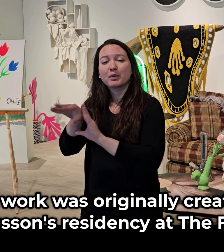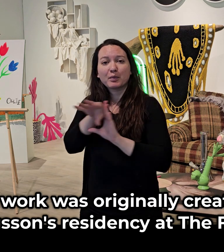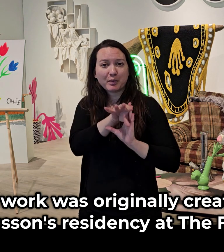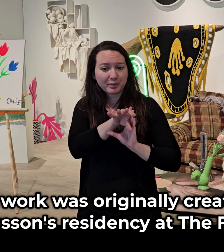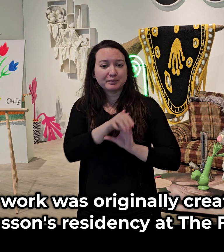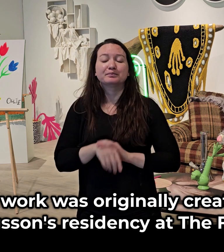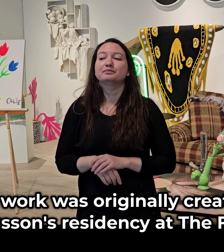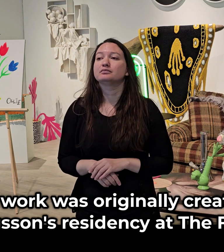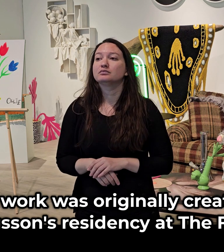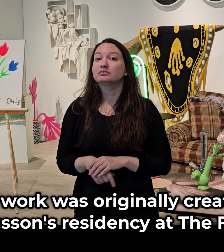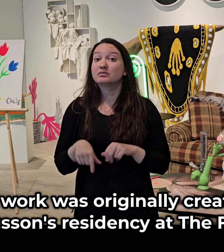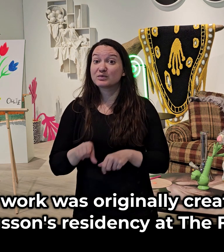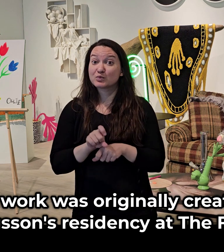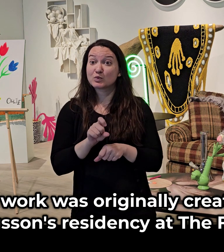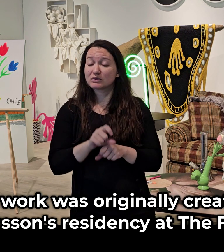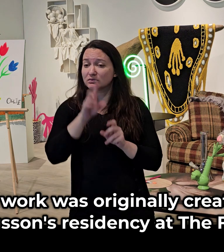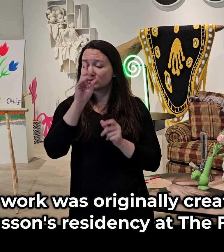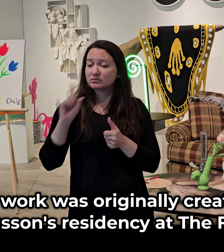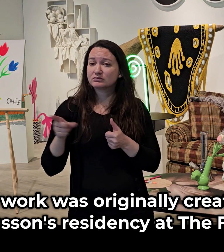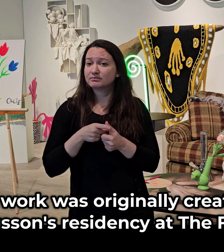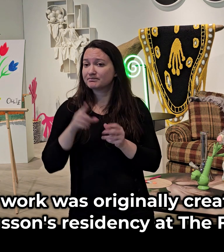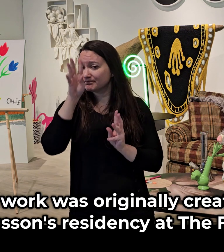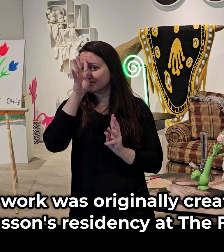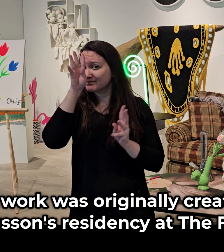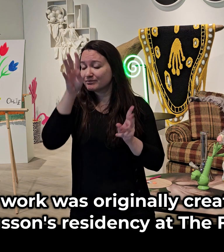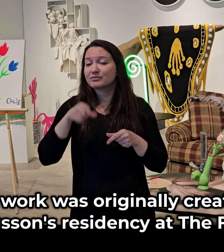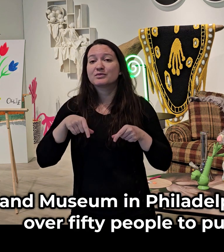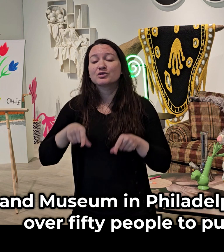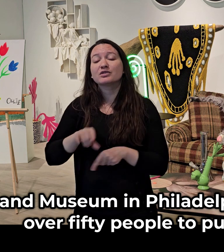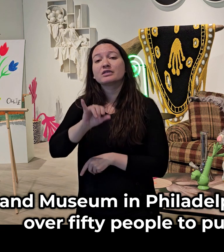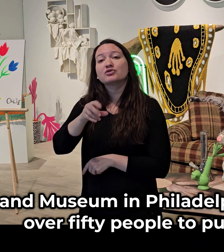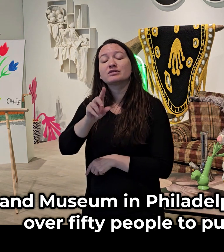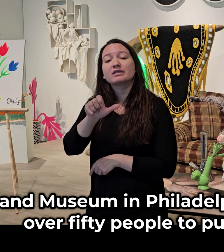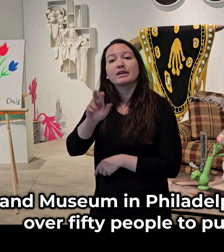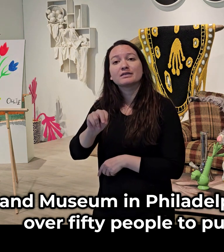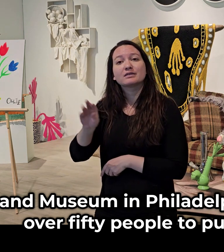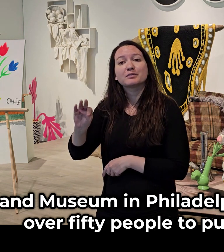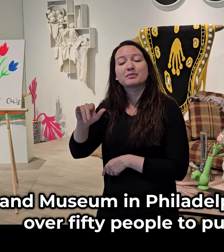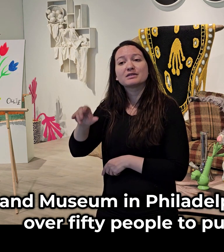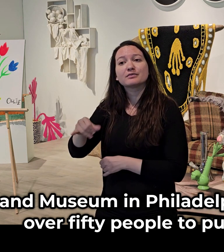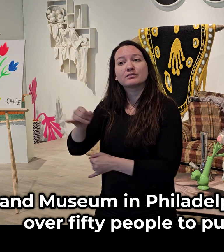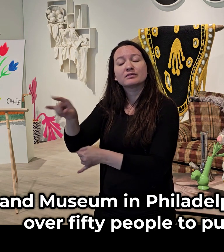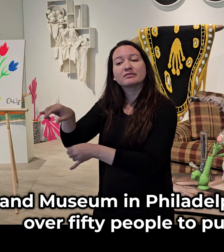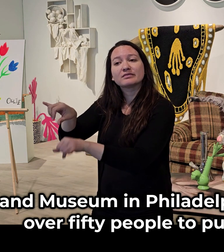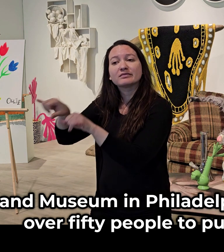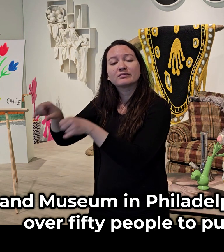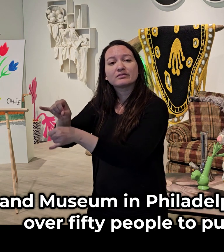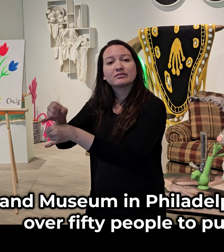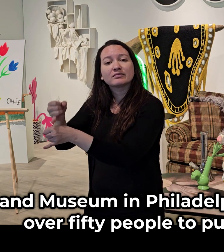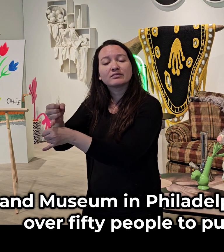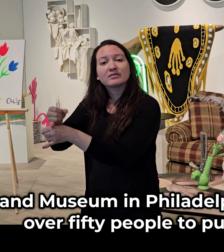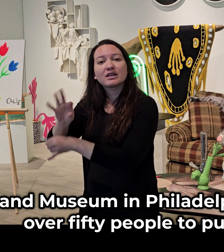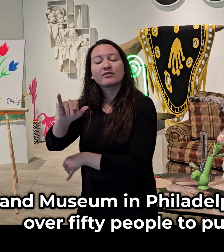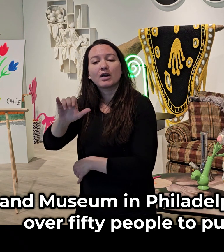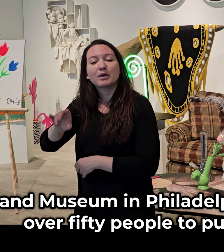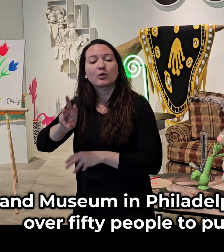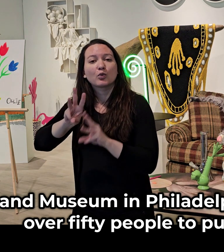created during Jayson Musson's residency at the Fabric Workshop and Museum in Philadelphia and took over 50 people to put